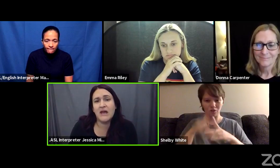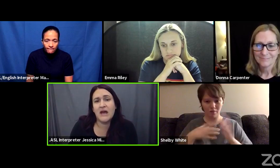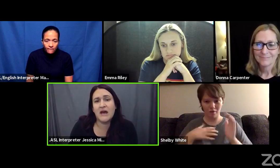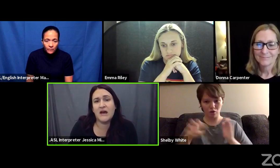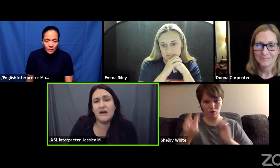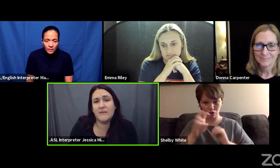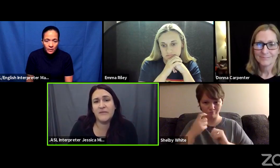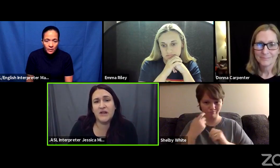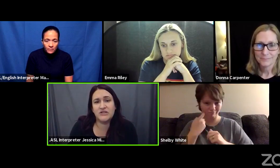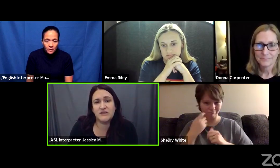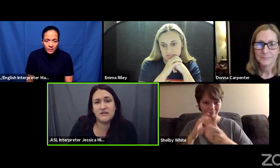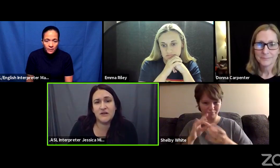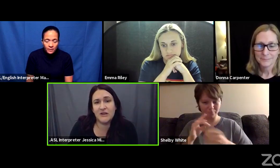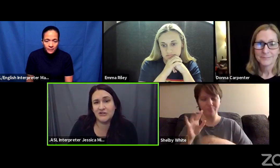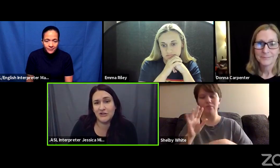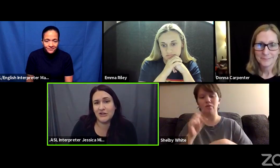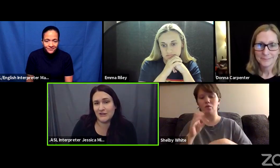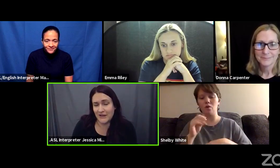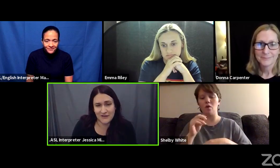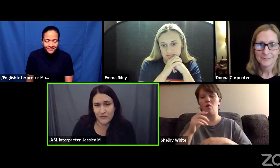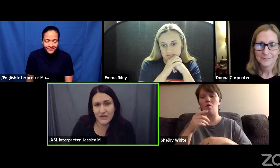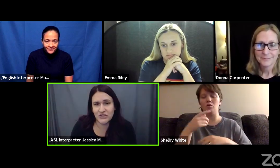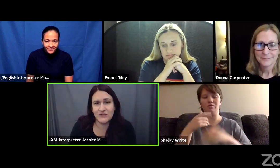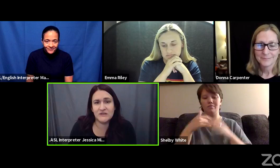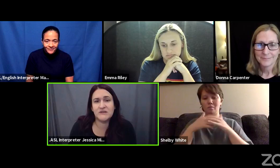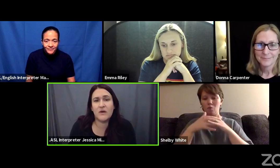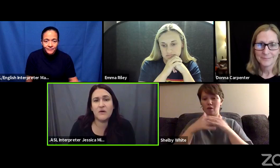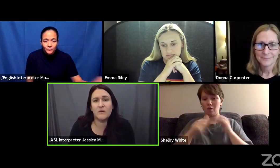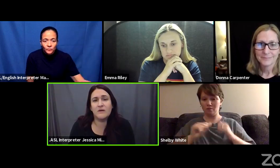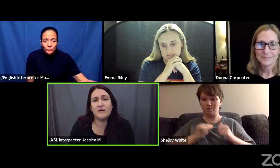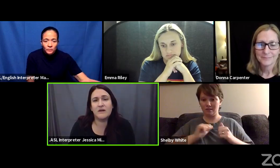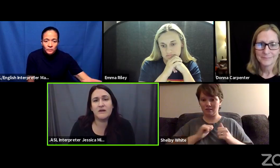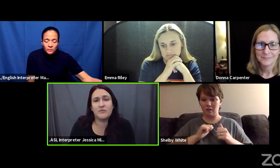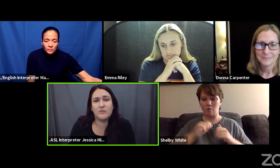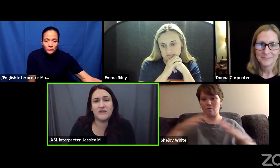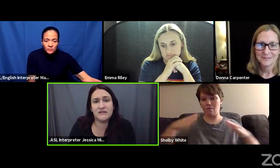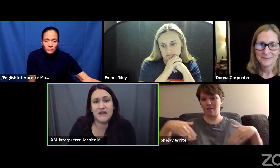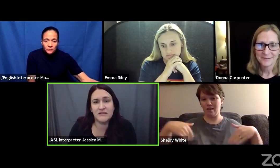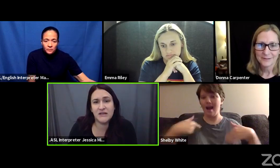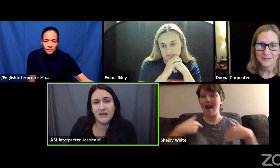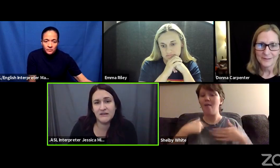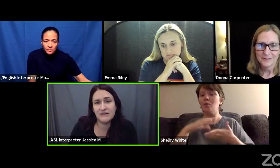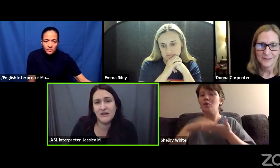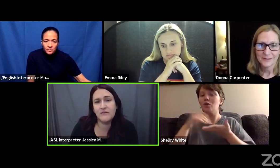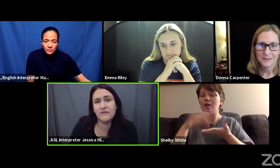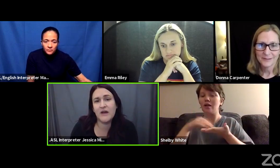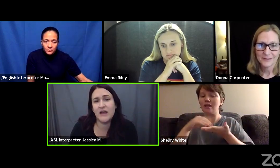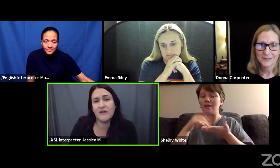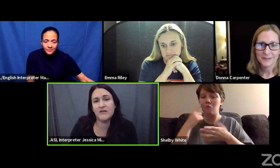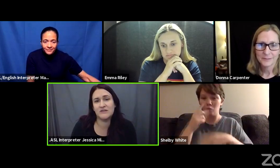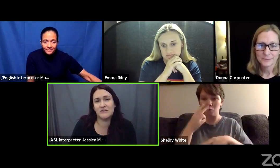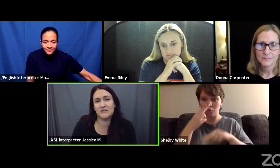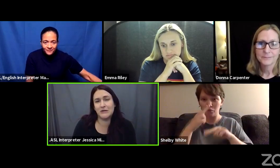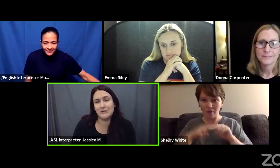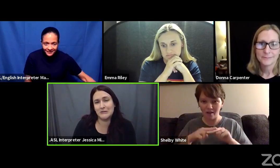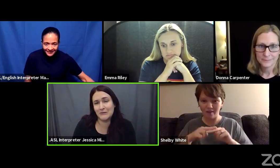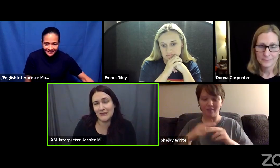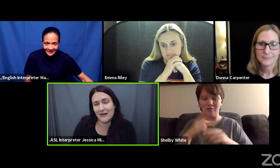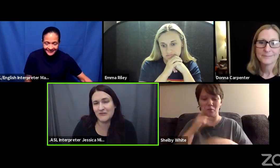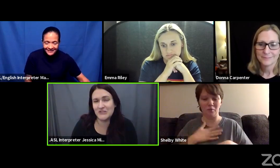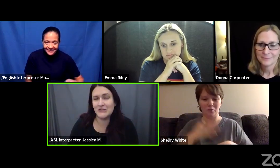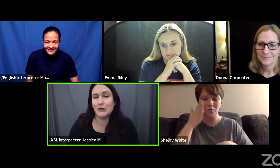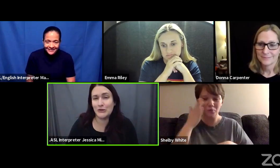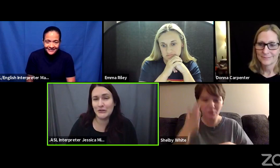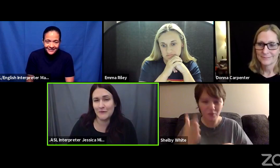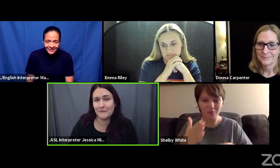that. I just started my journey, as I've mentioned. So with the tactile itself, I haven't started doing